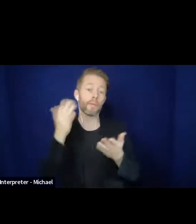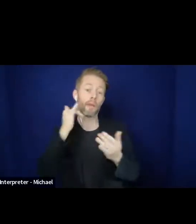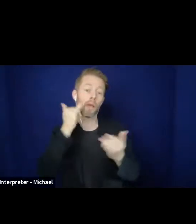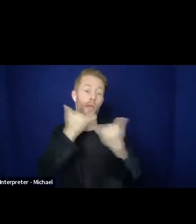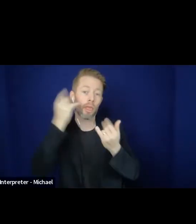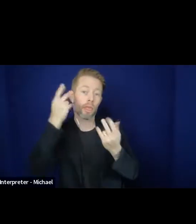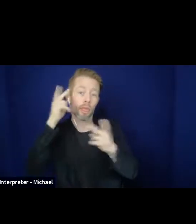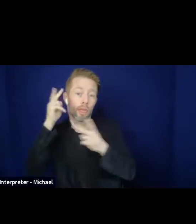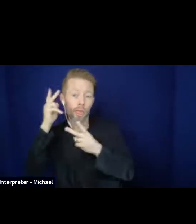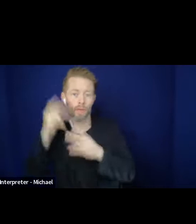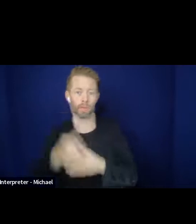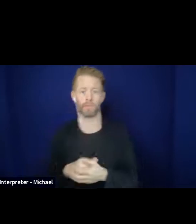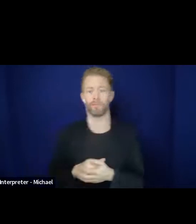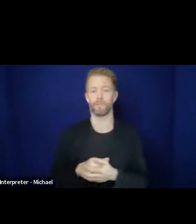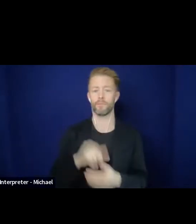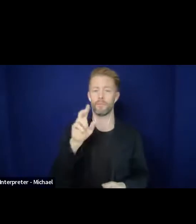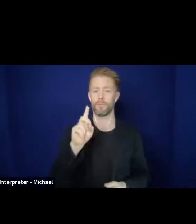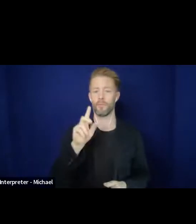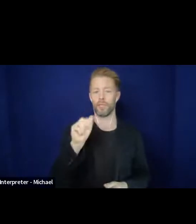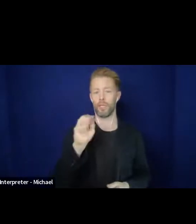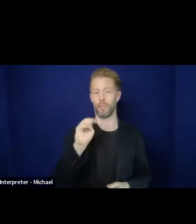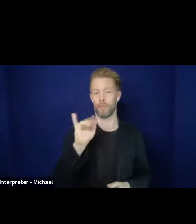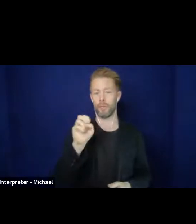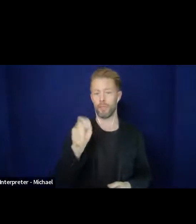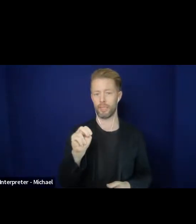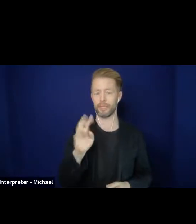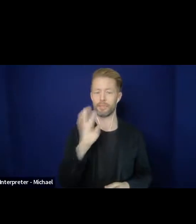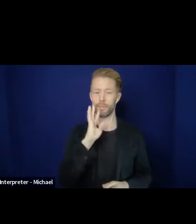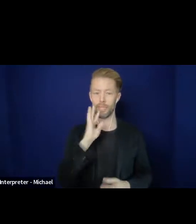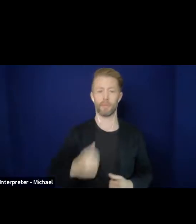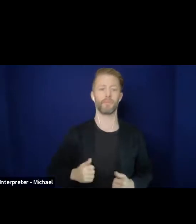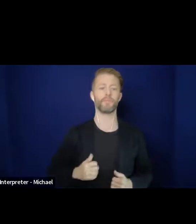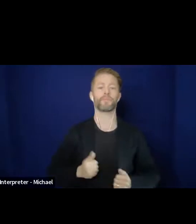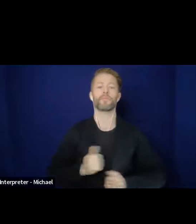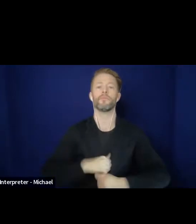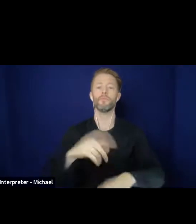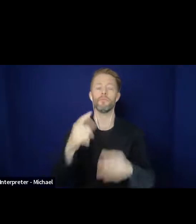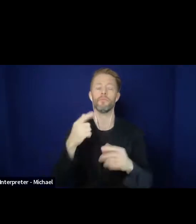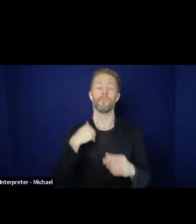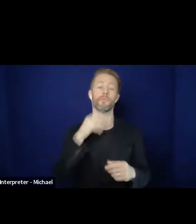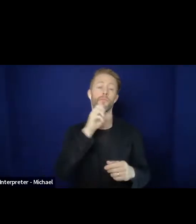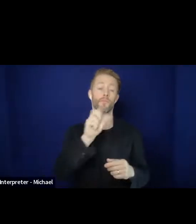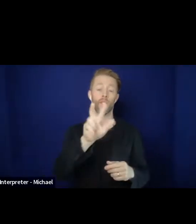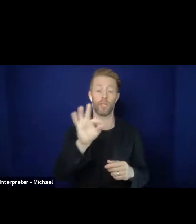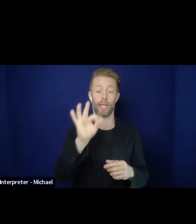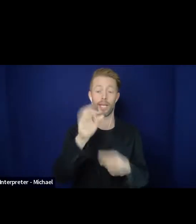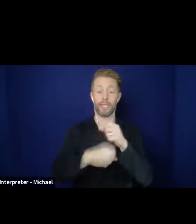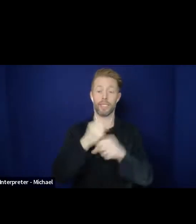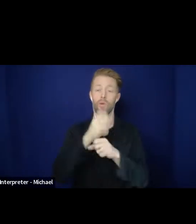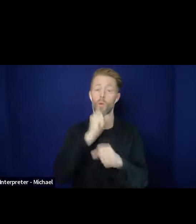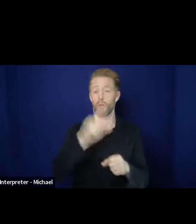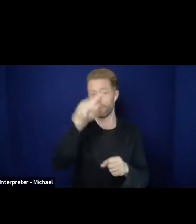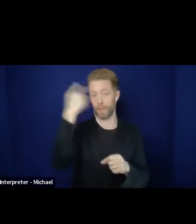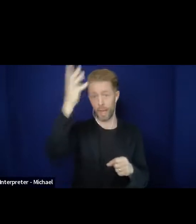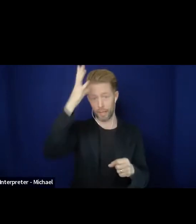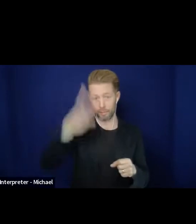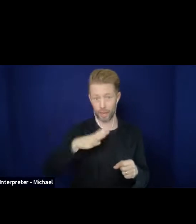Thank you for that, and thank you for that question. This is Damien. I'm a 39-year-old Black man. I